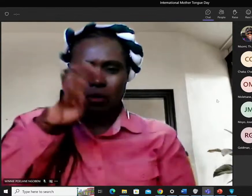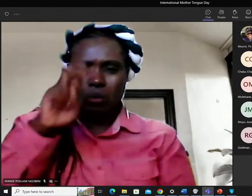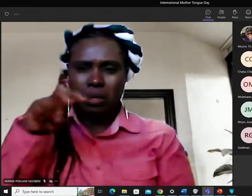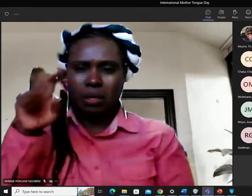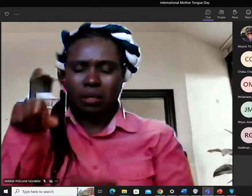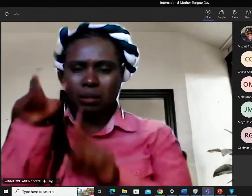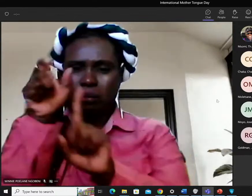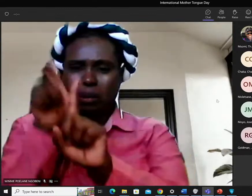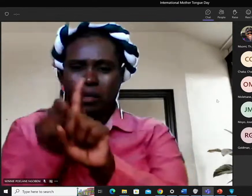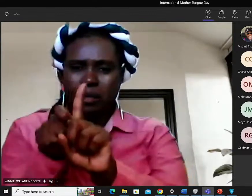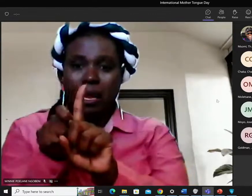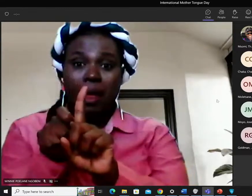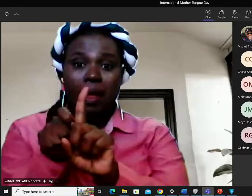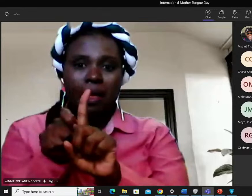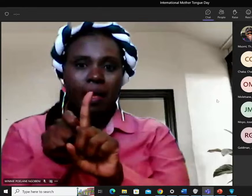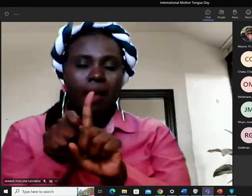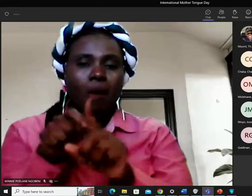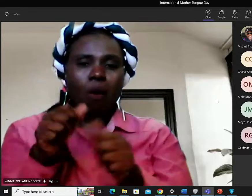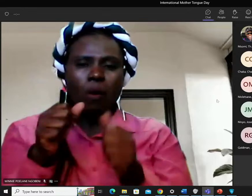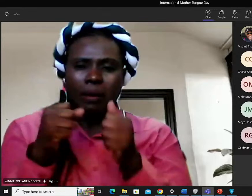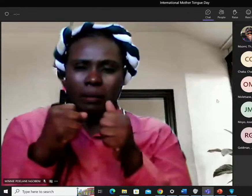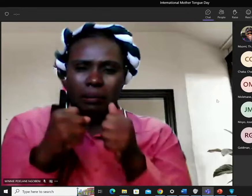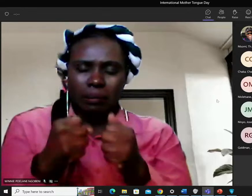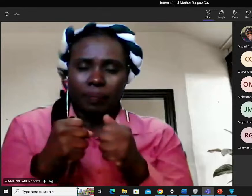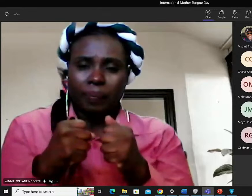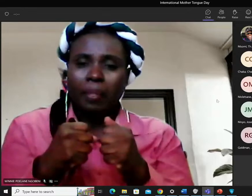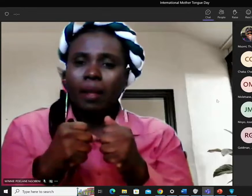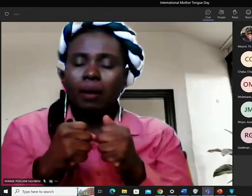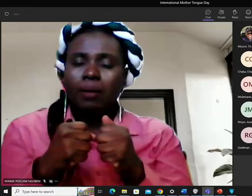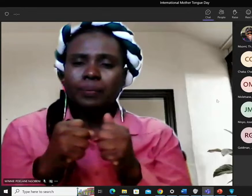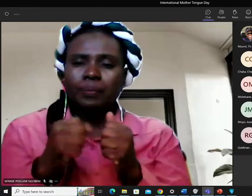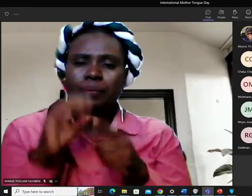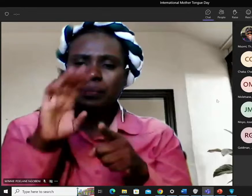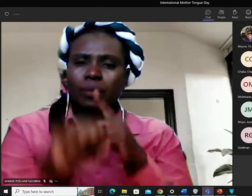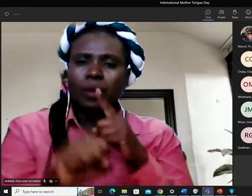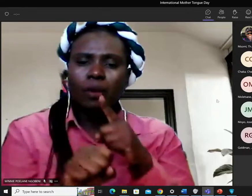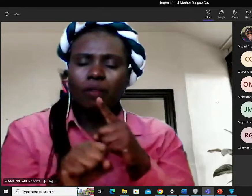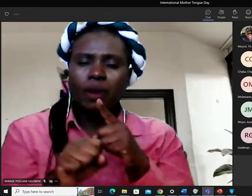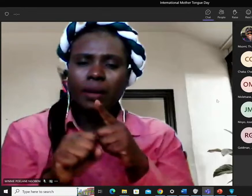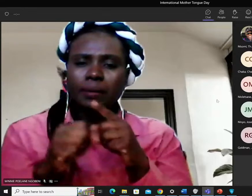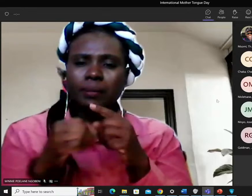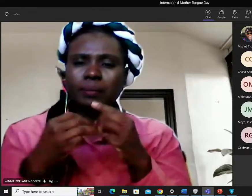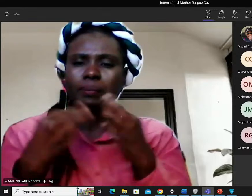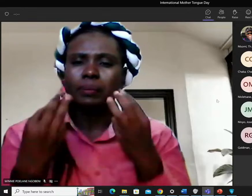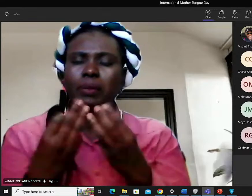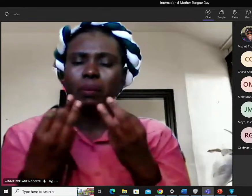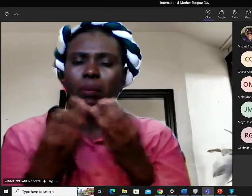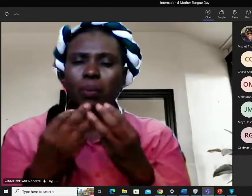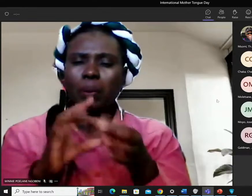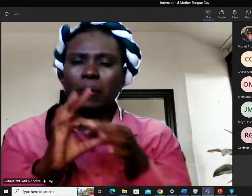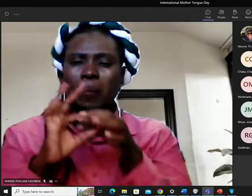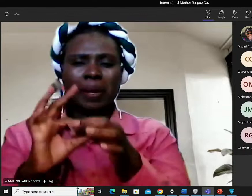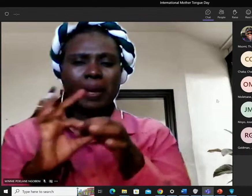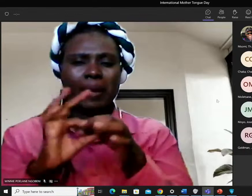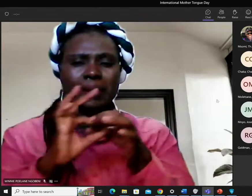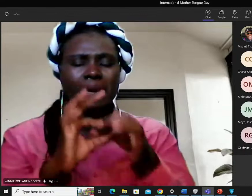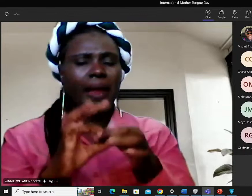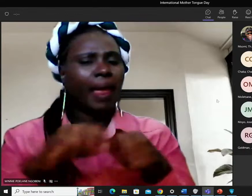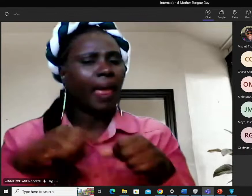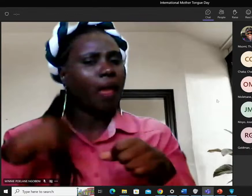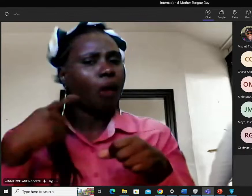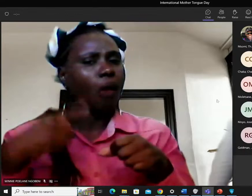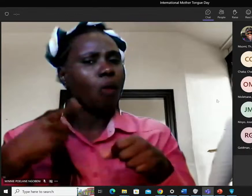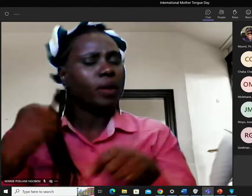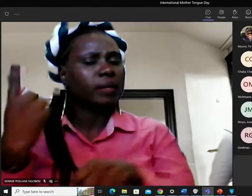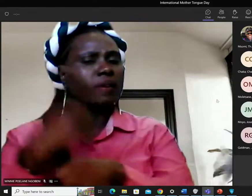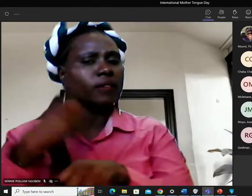but it is quite intriguing to find these people whom we interact and interface with on daily